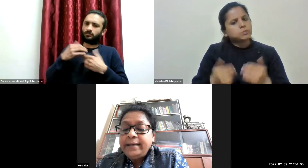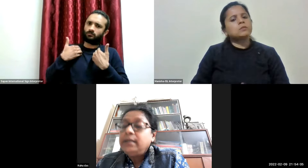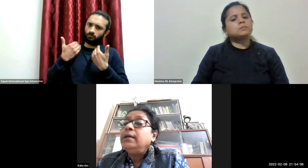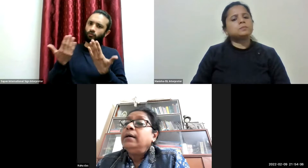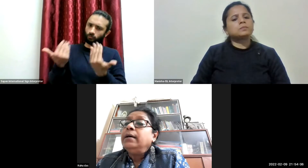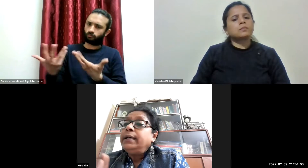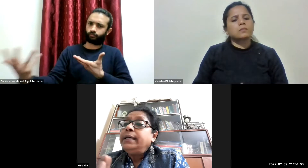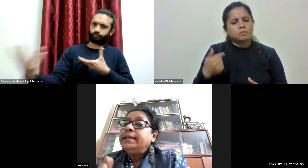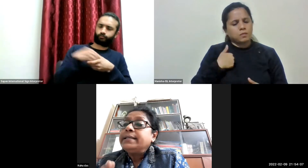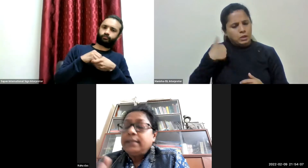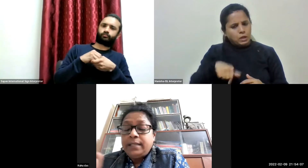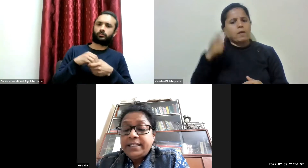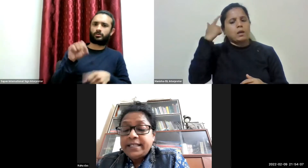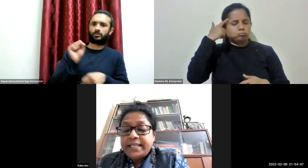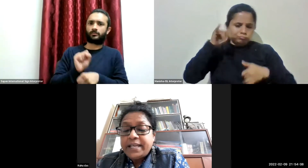Designed